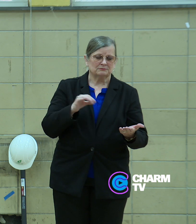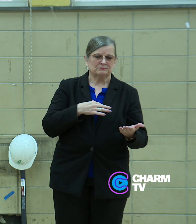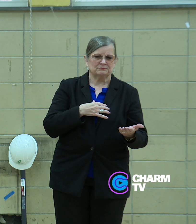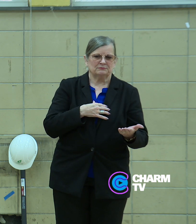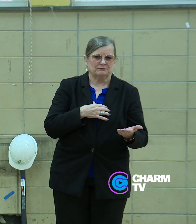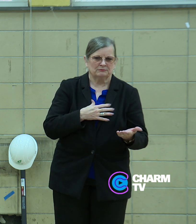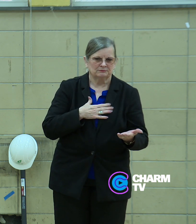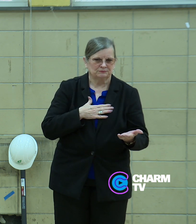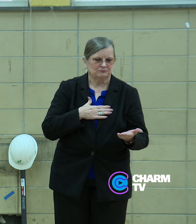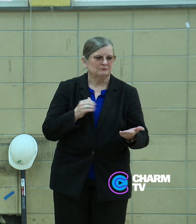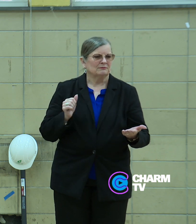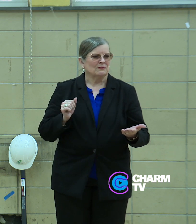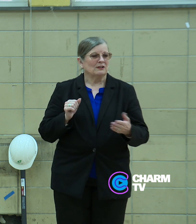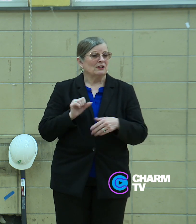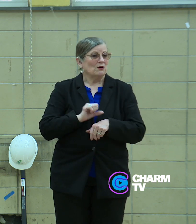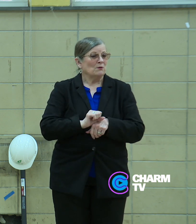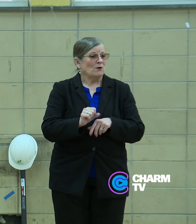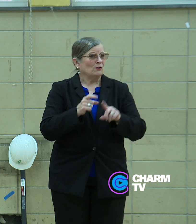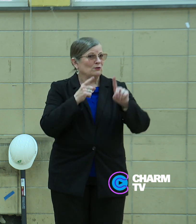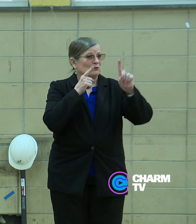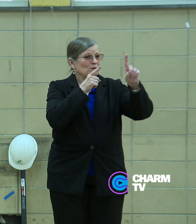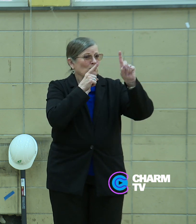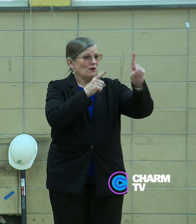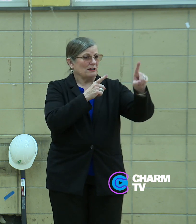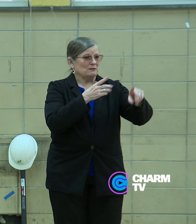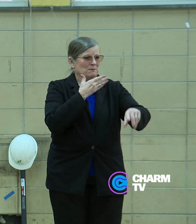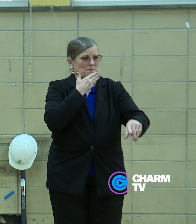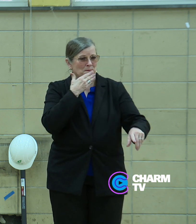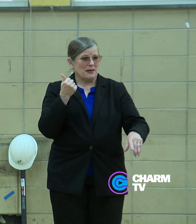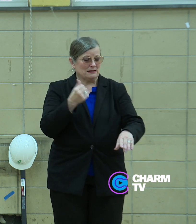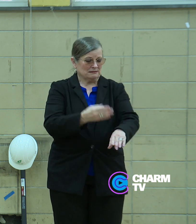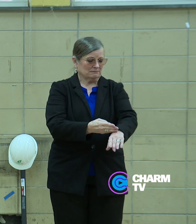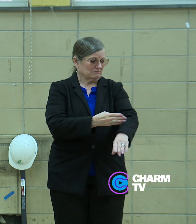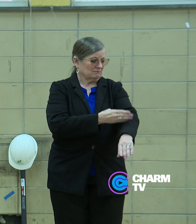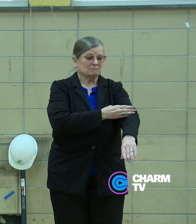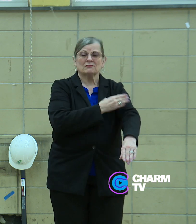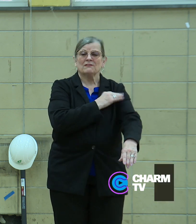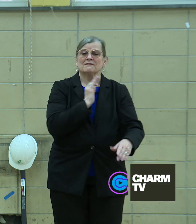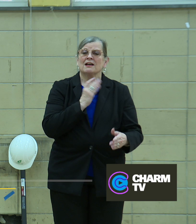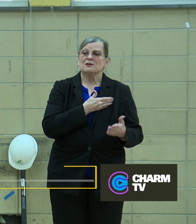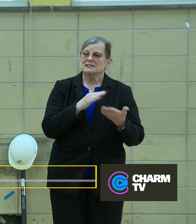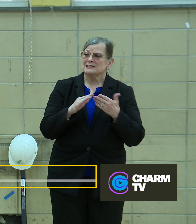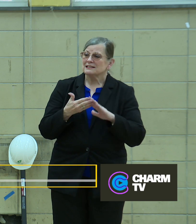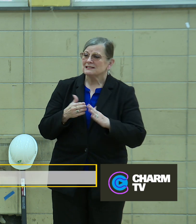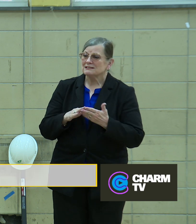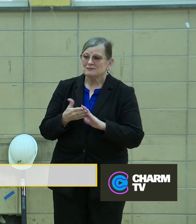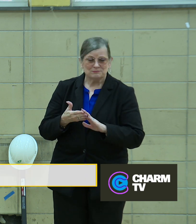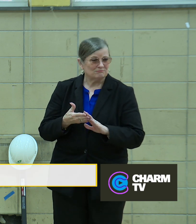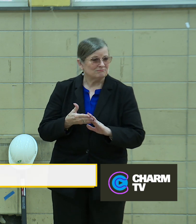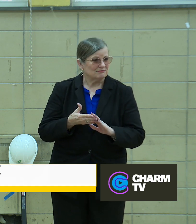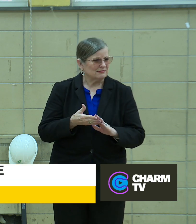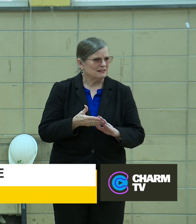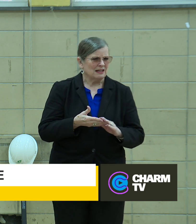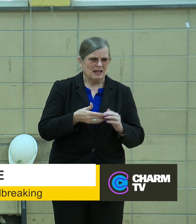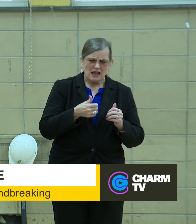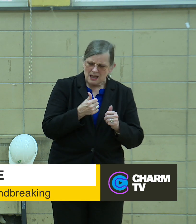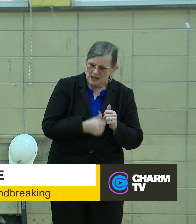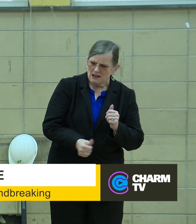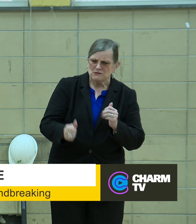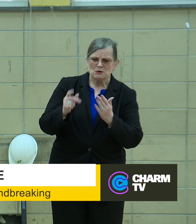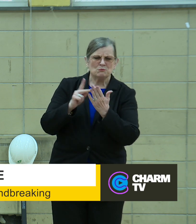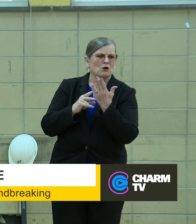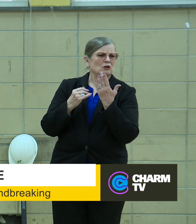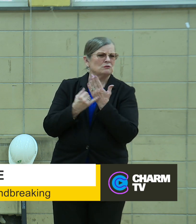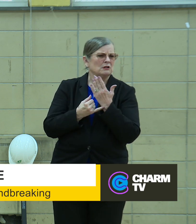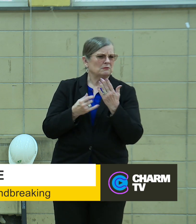and working towards the betterment of our city. Every project that we have completed with